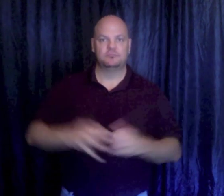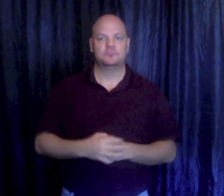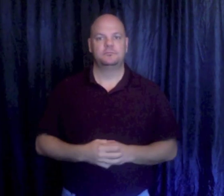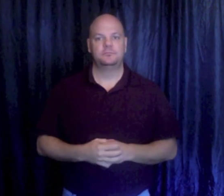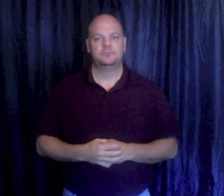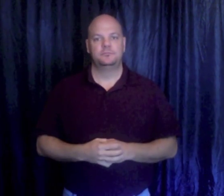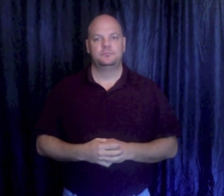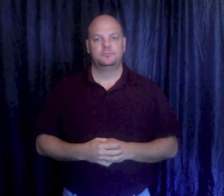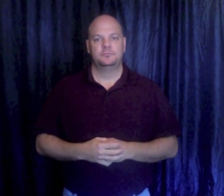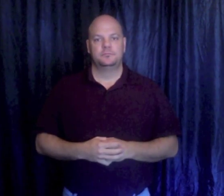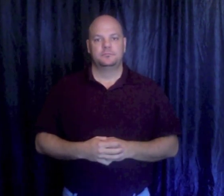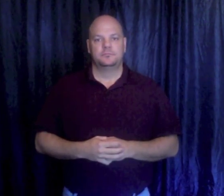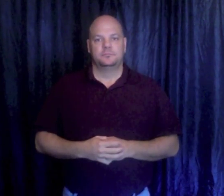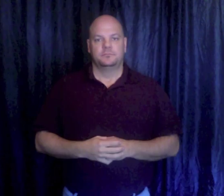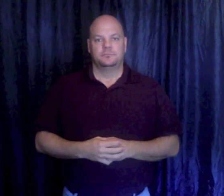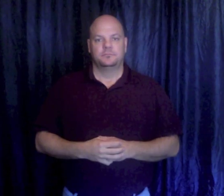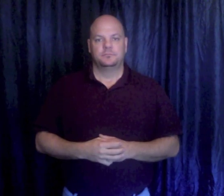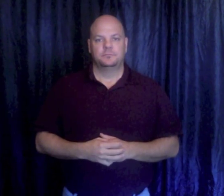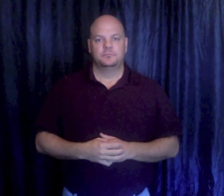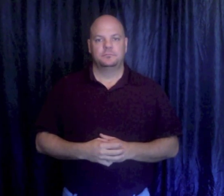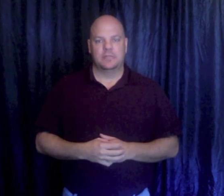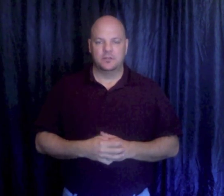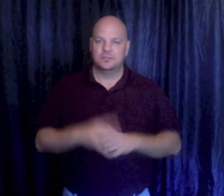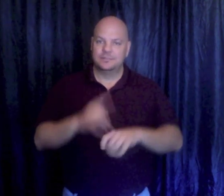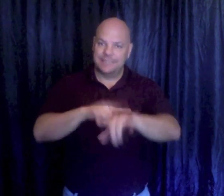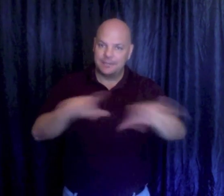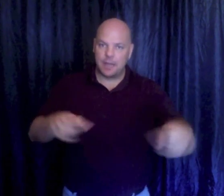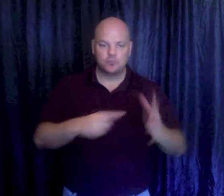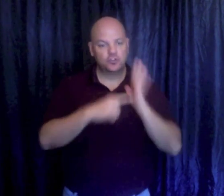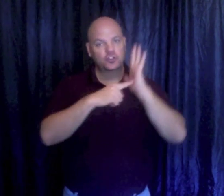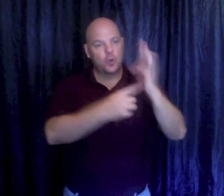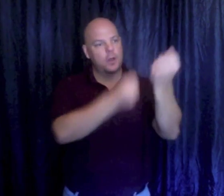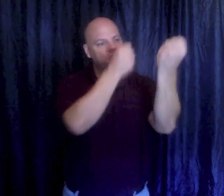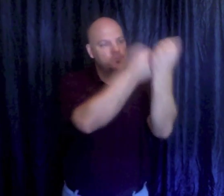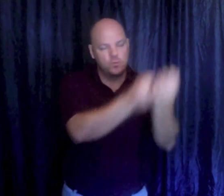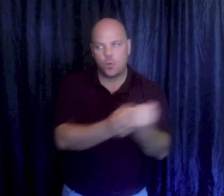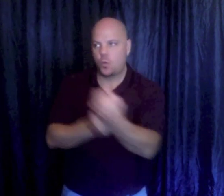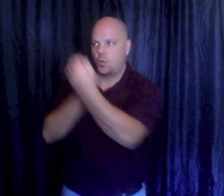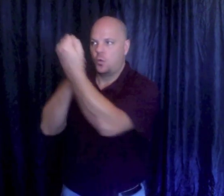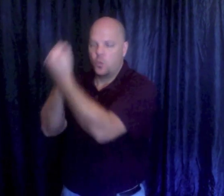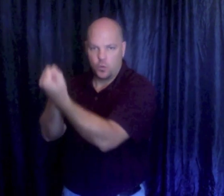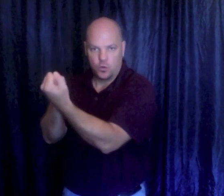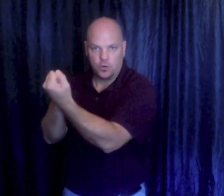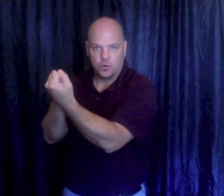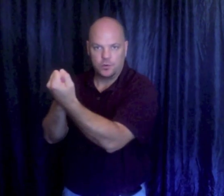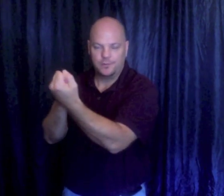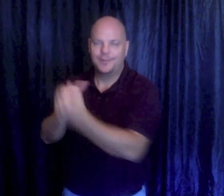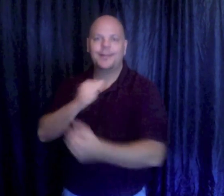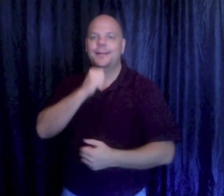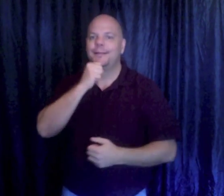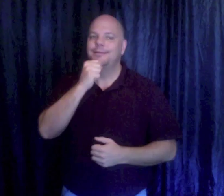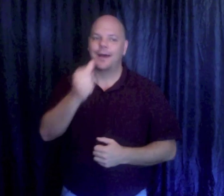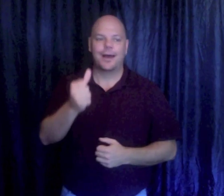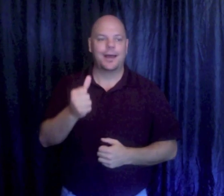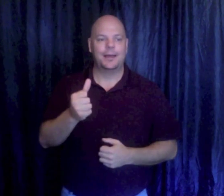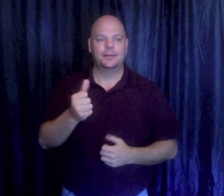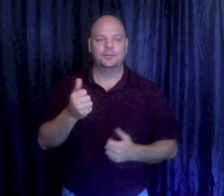that you are being supportive. Not that you're trying to blow someone, to blow them